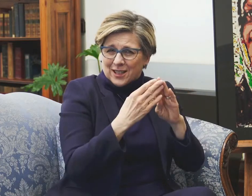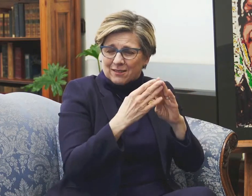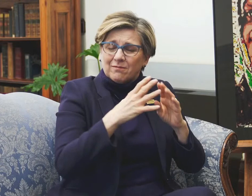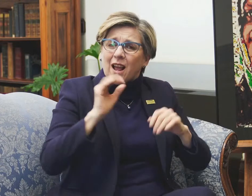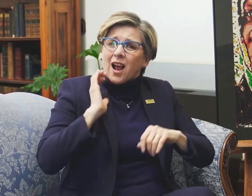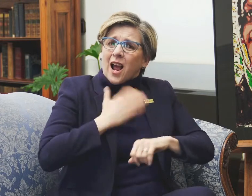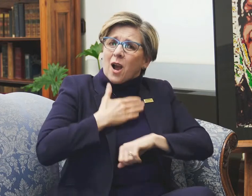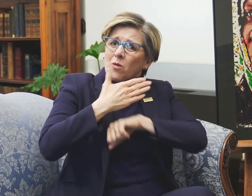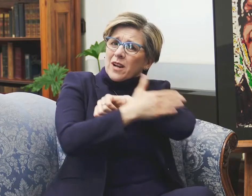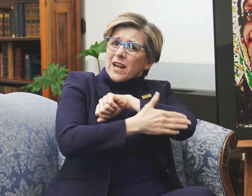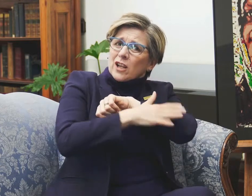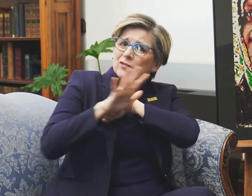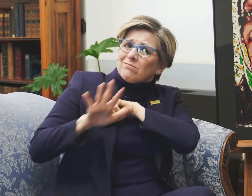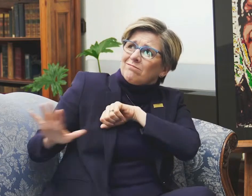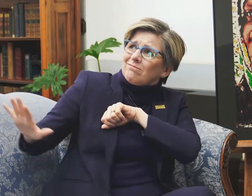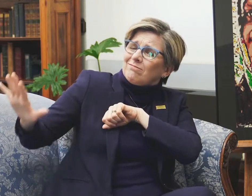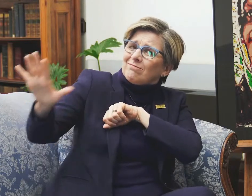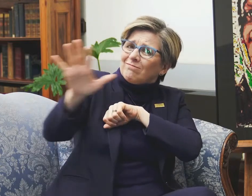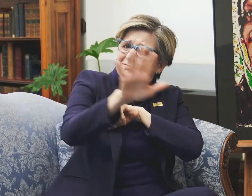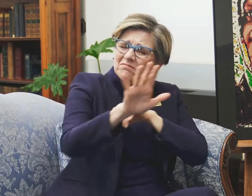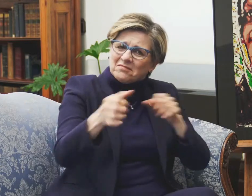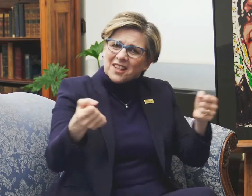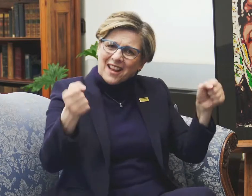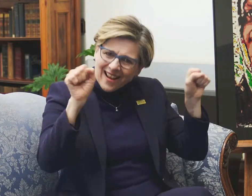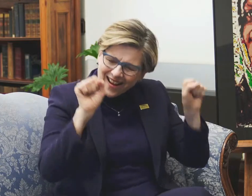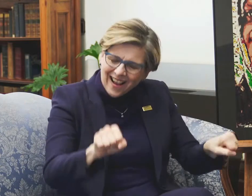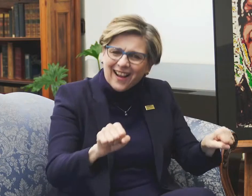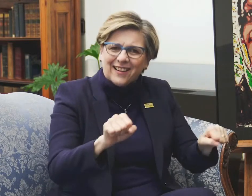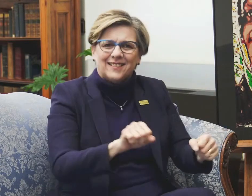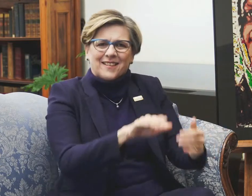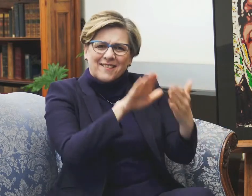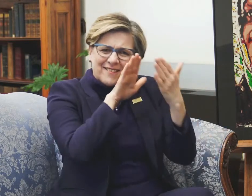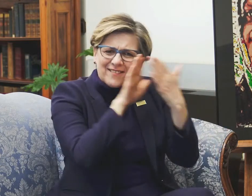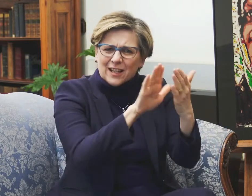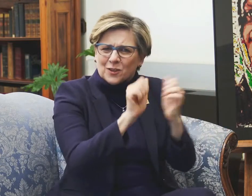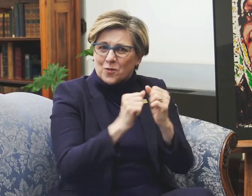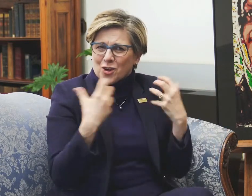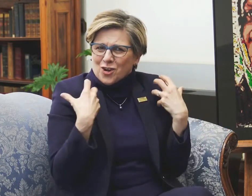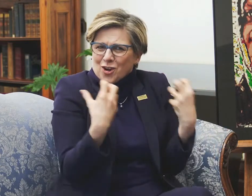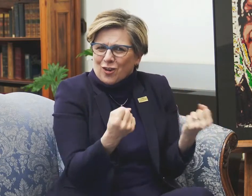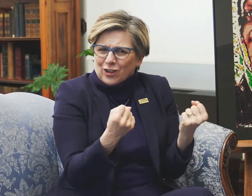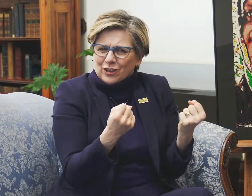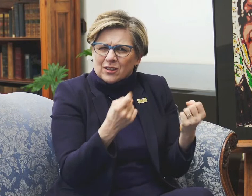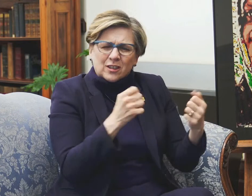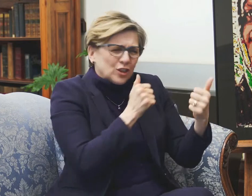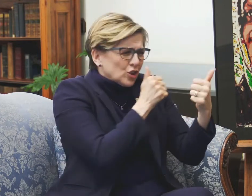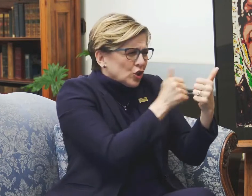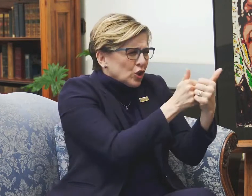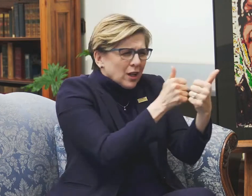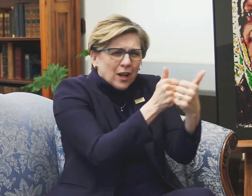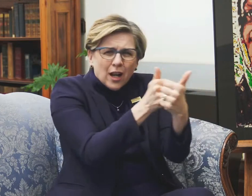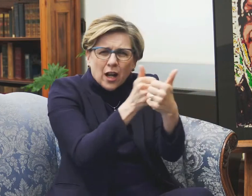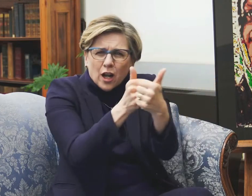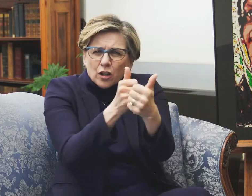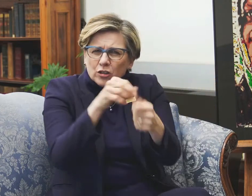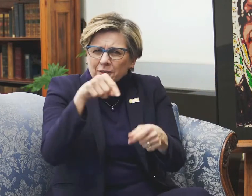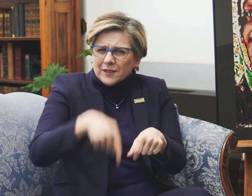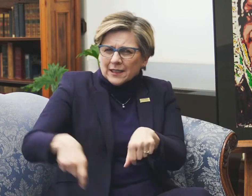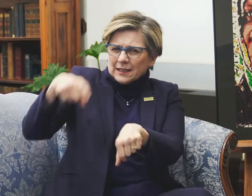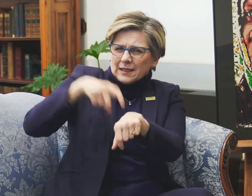communities and our nation at large, it's that we can face and take on with courage the challenges of